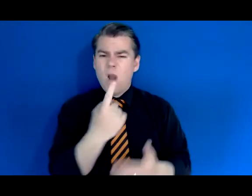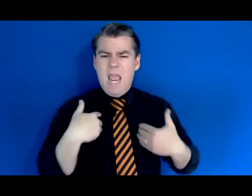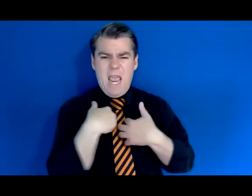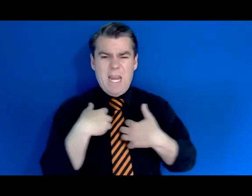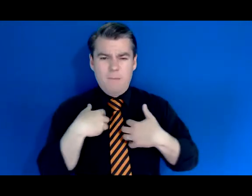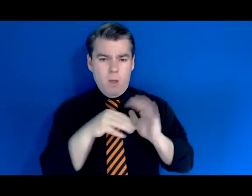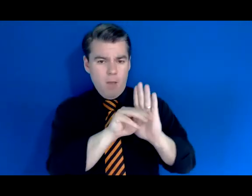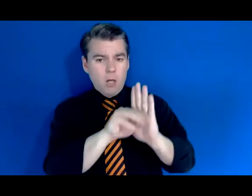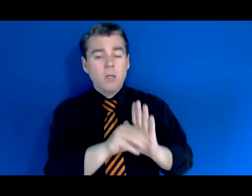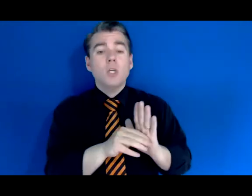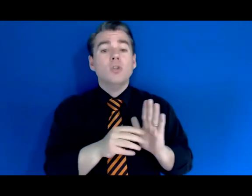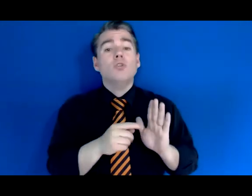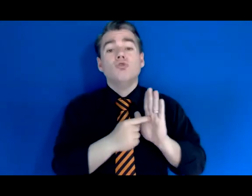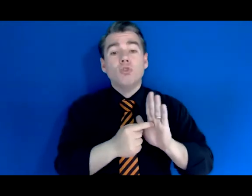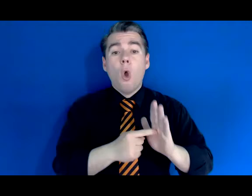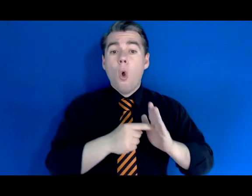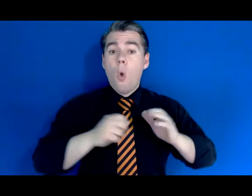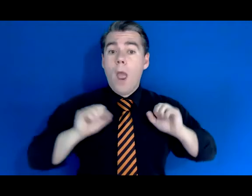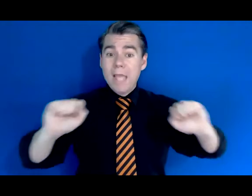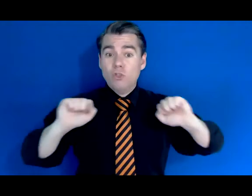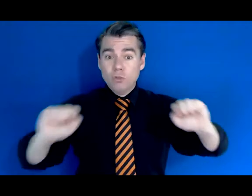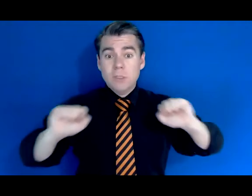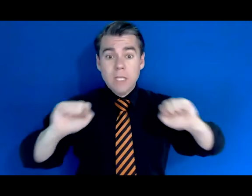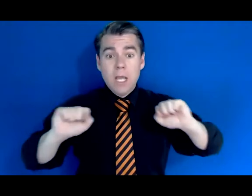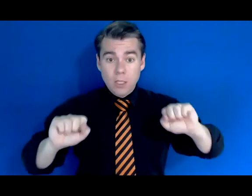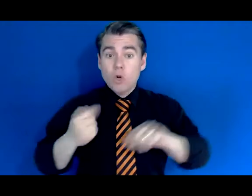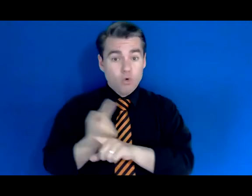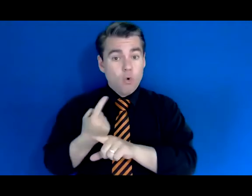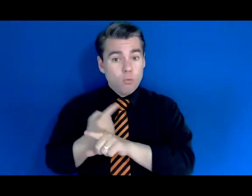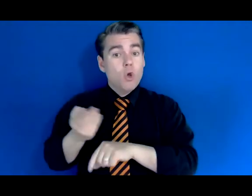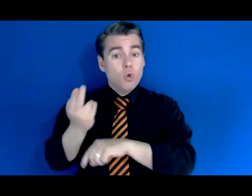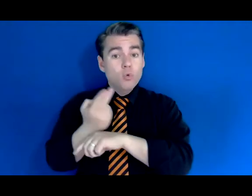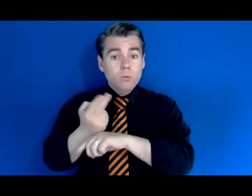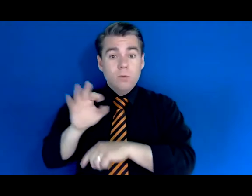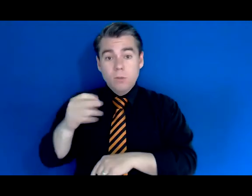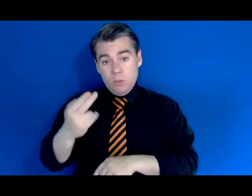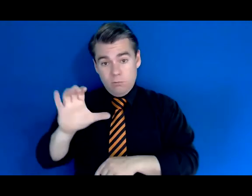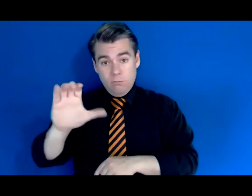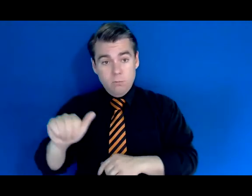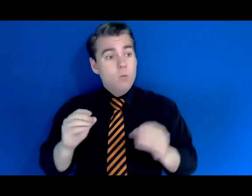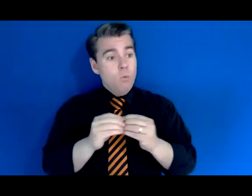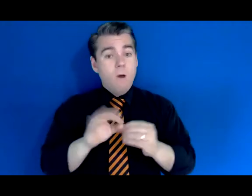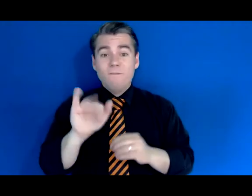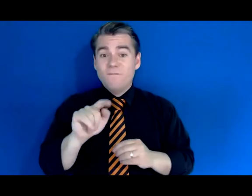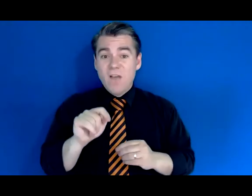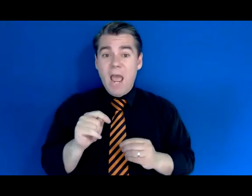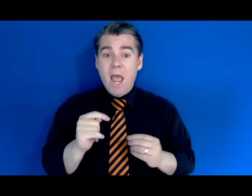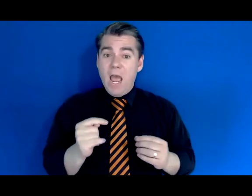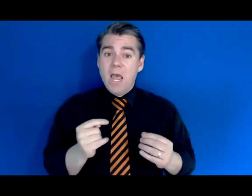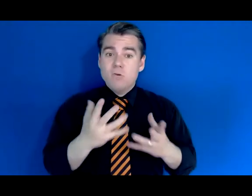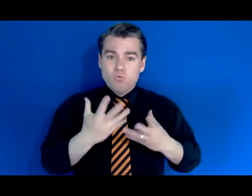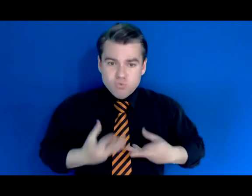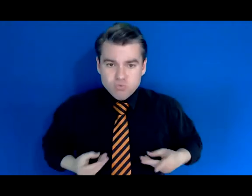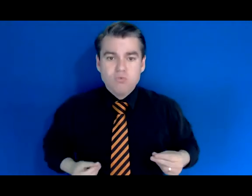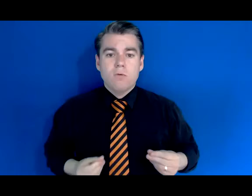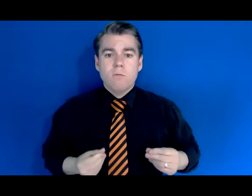during exercise, the regular use of HCA promotes fat burning and spares carbohydrate utilization at rest